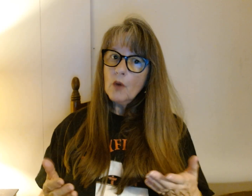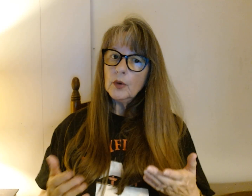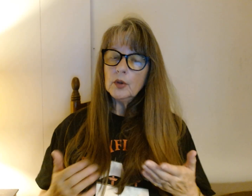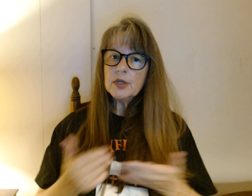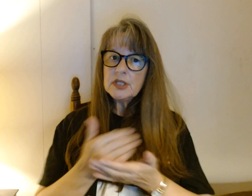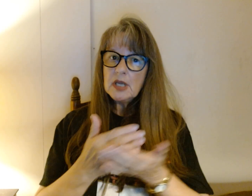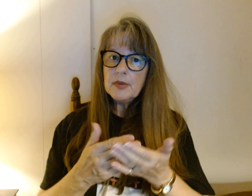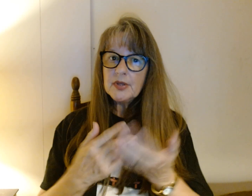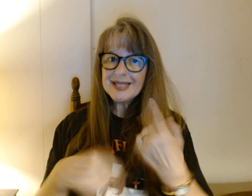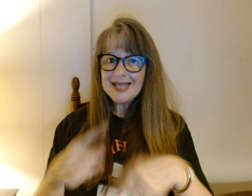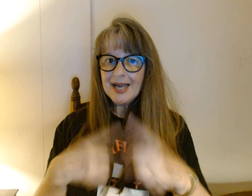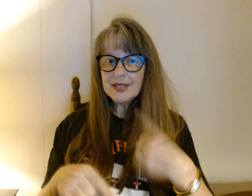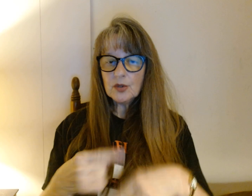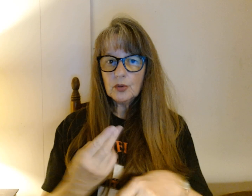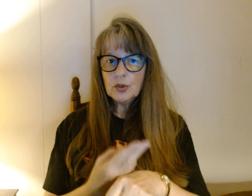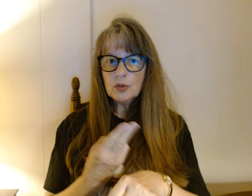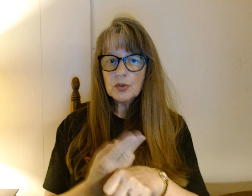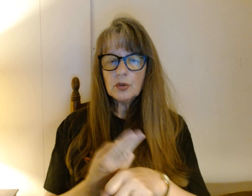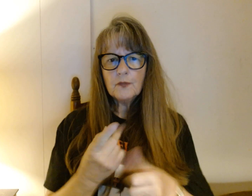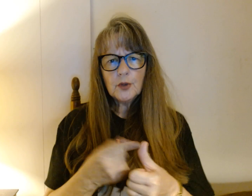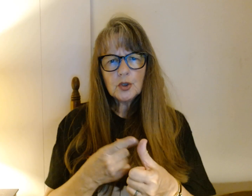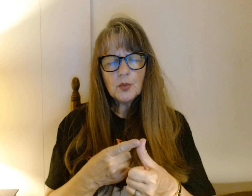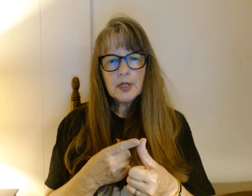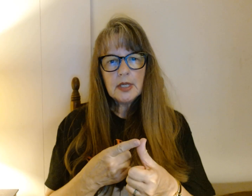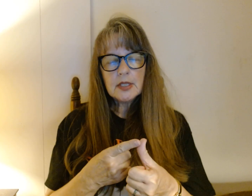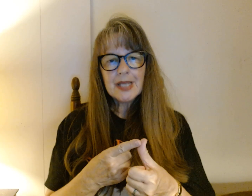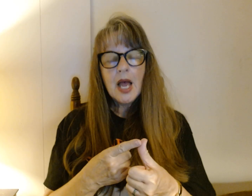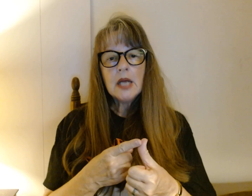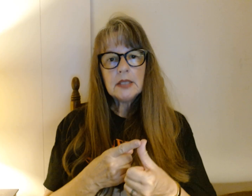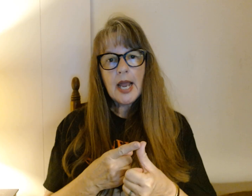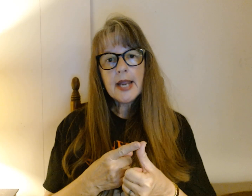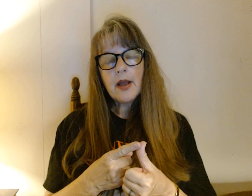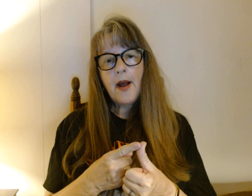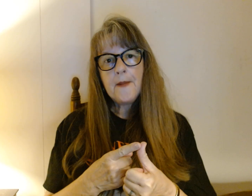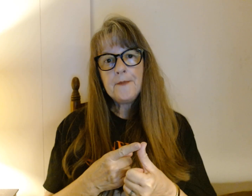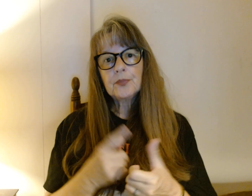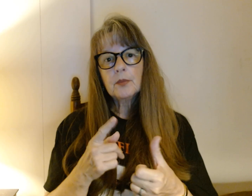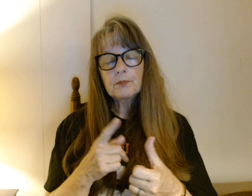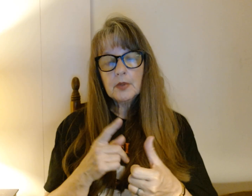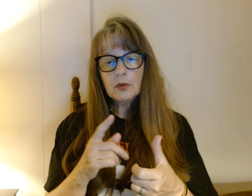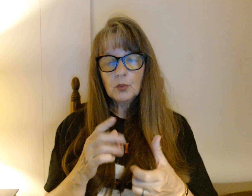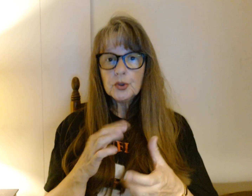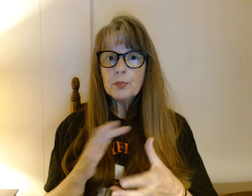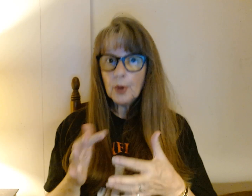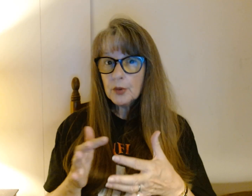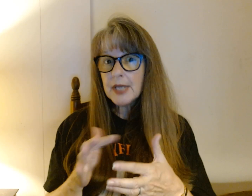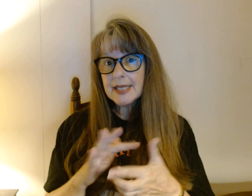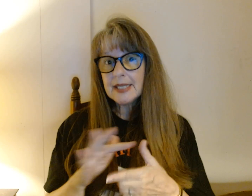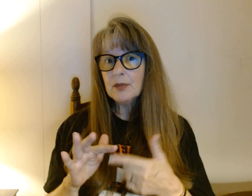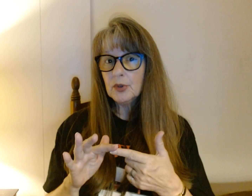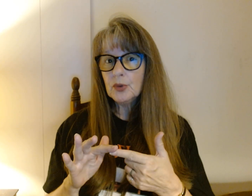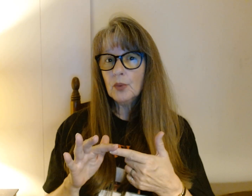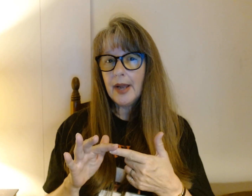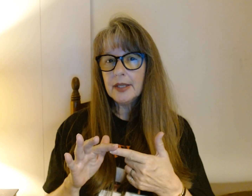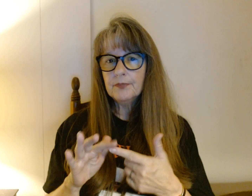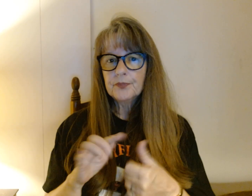over some of the signs that are used. So the first one is like, we'll do protest and then we'll do riot.